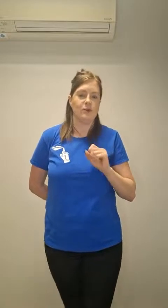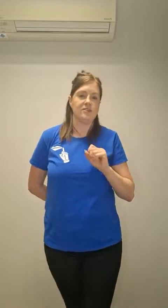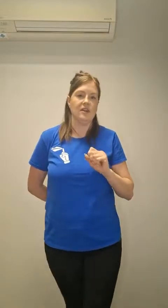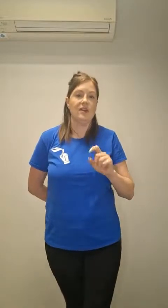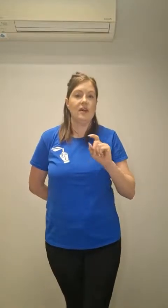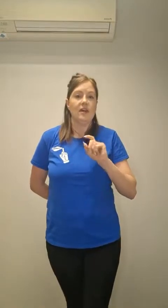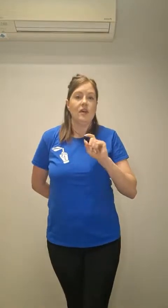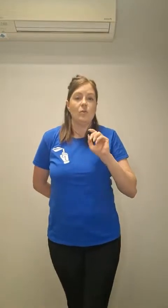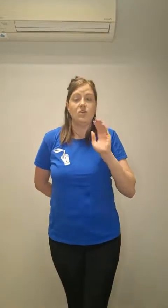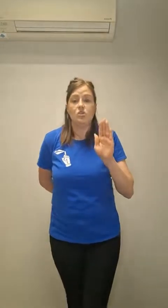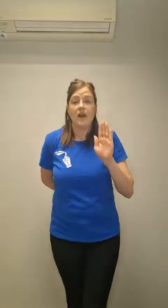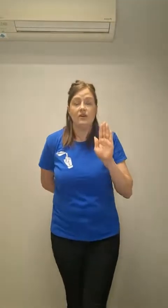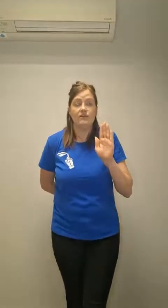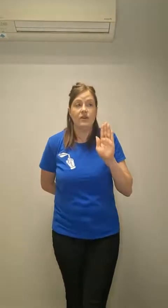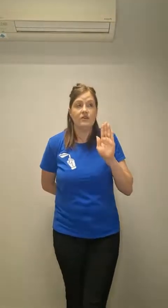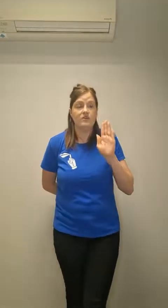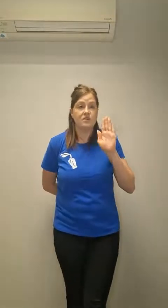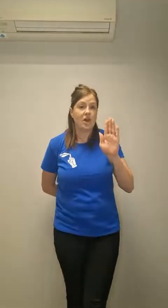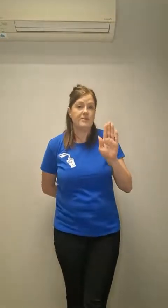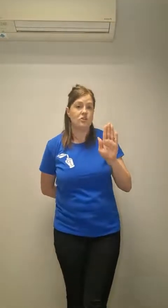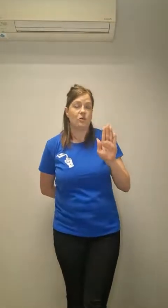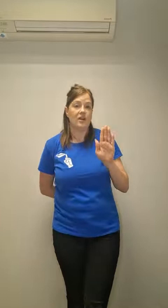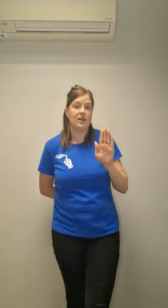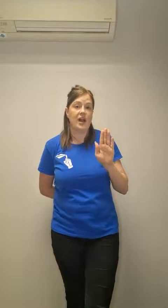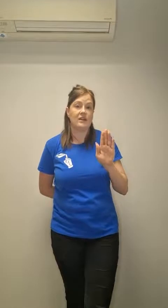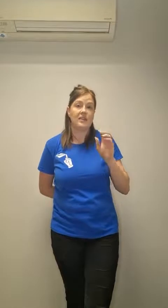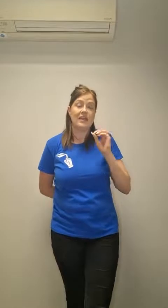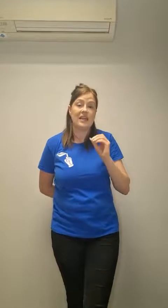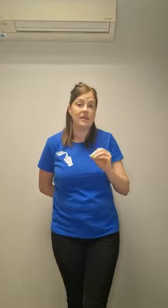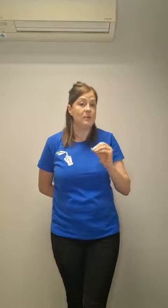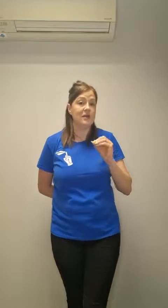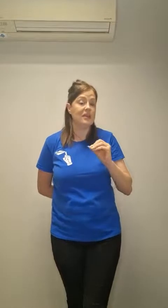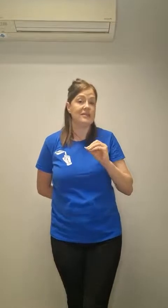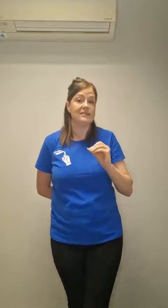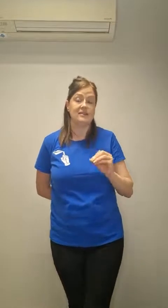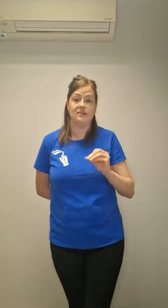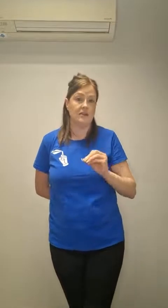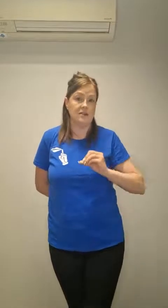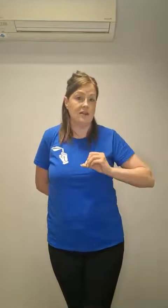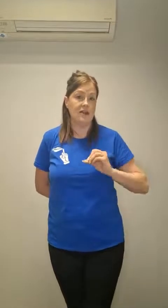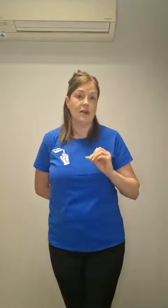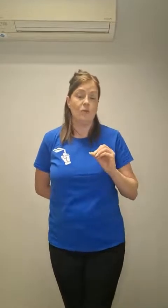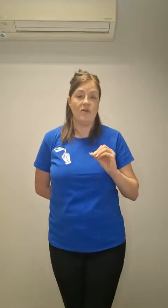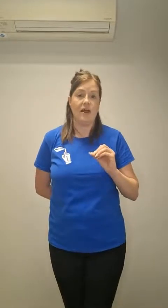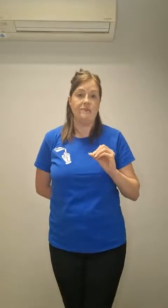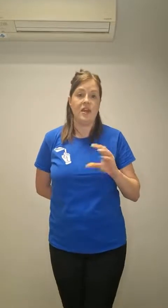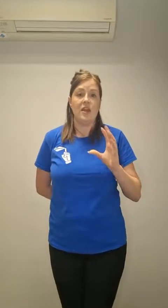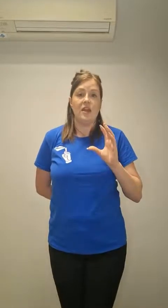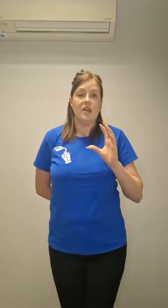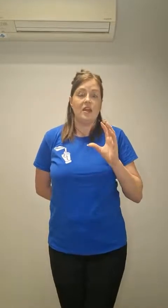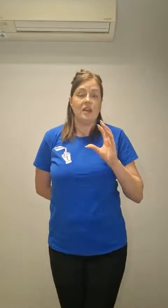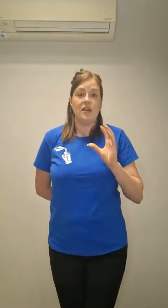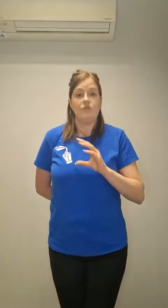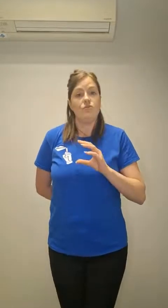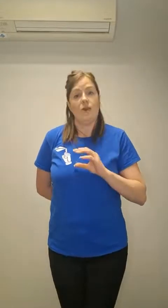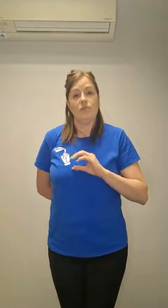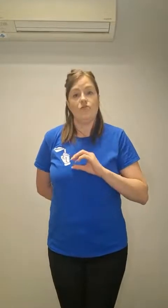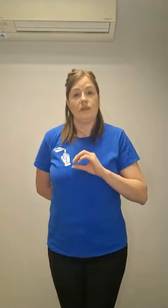important. Once you have determined your working hand, keep consistent with it. If you don't, you run the risk